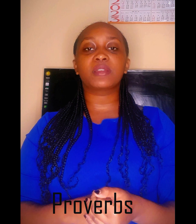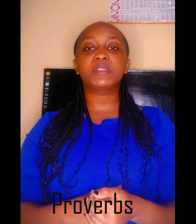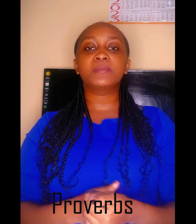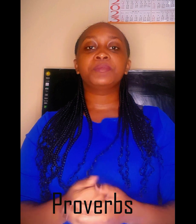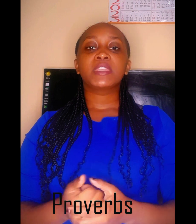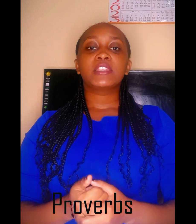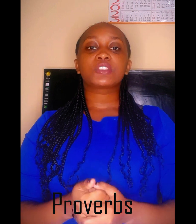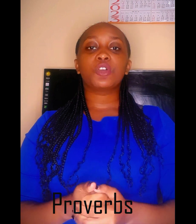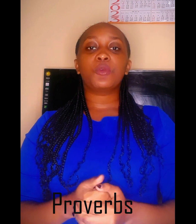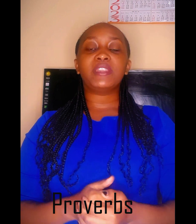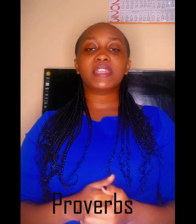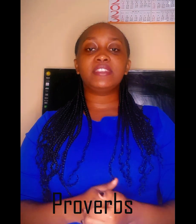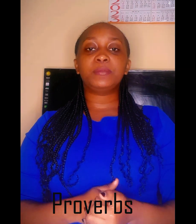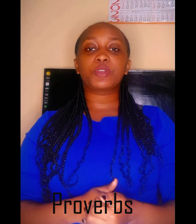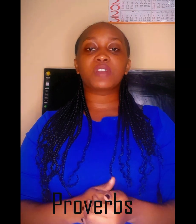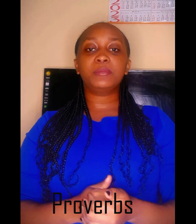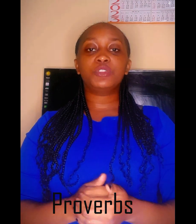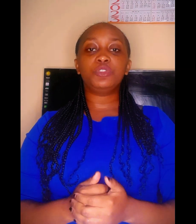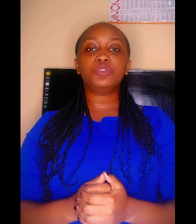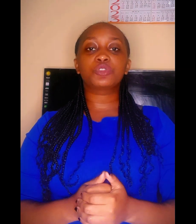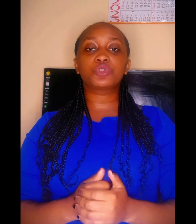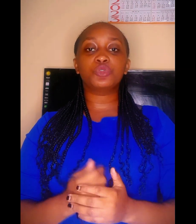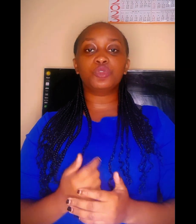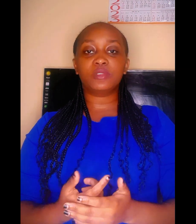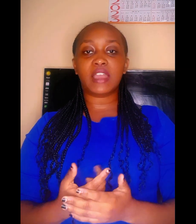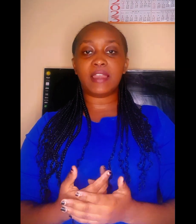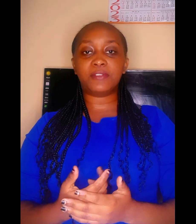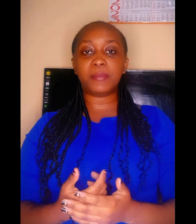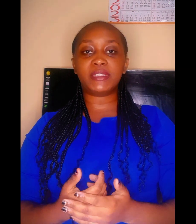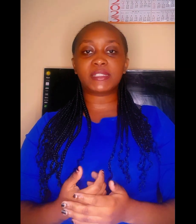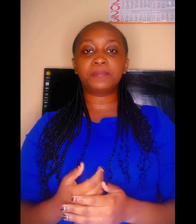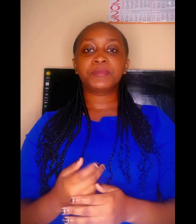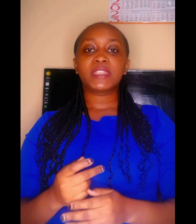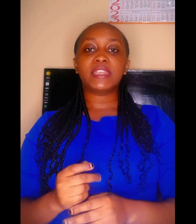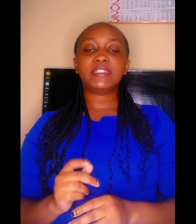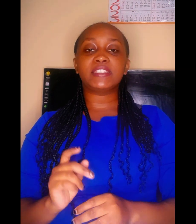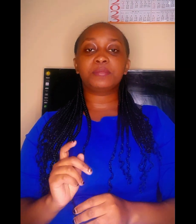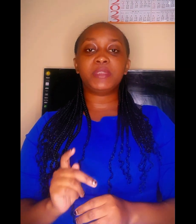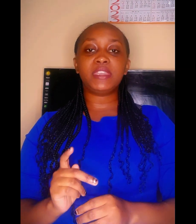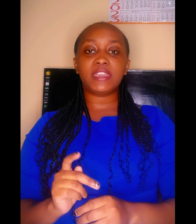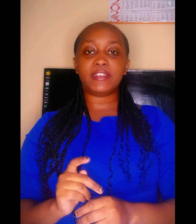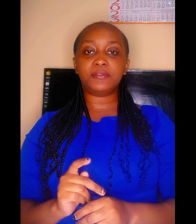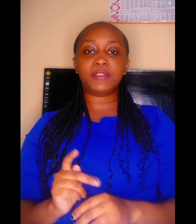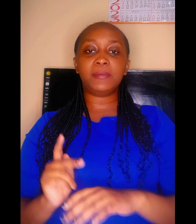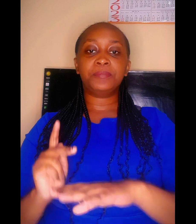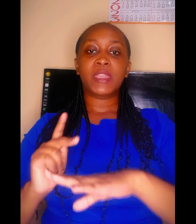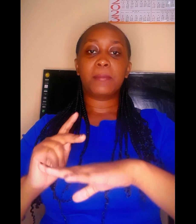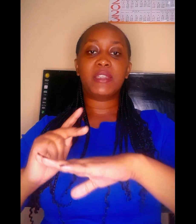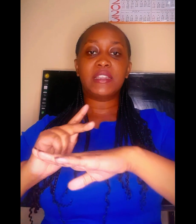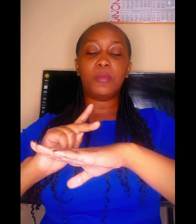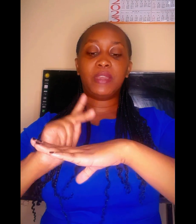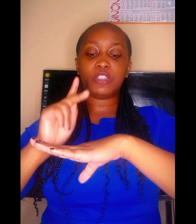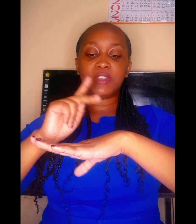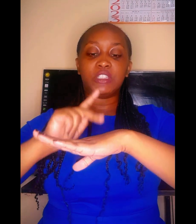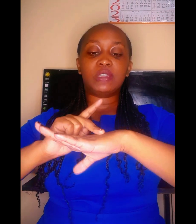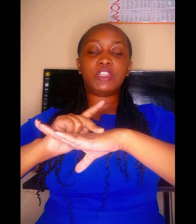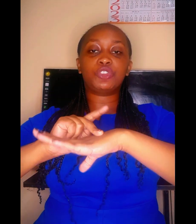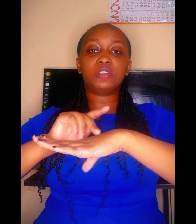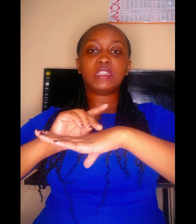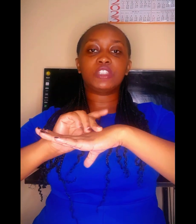Proverbs. So when signing Proverbs, you use two alphabets, that is P and V. But now place of articulation is on